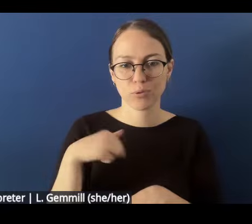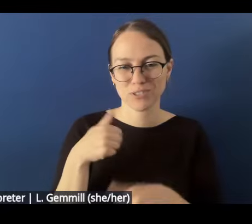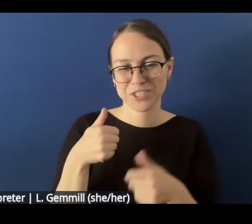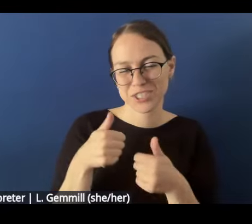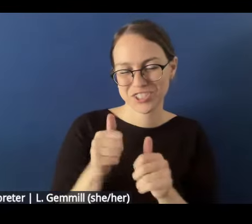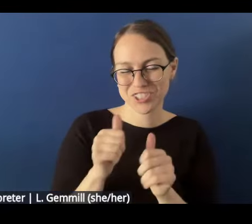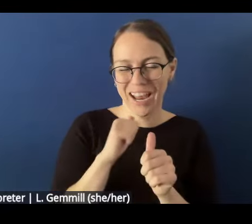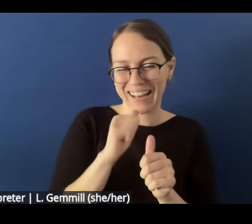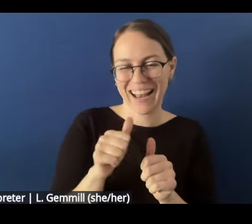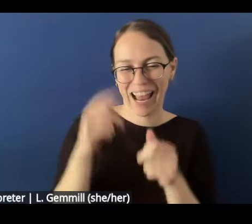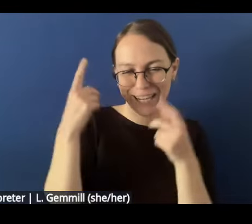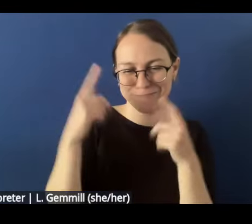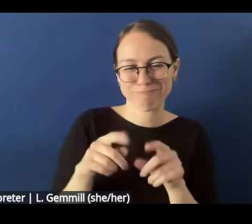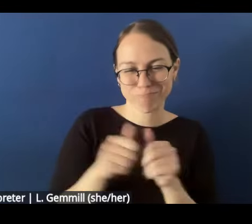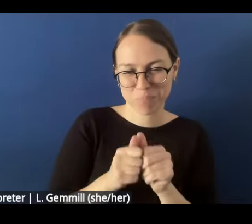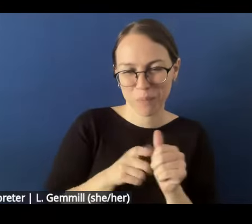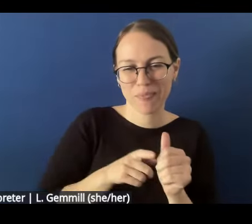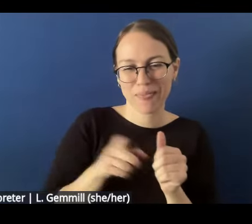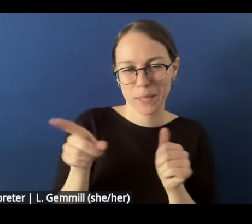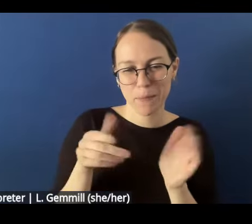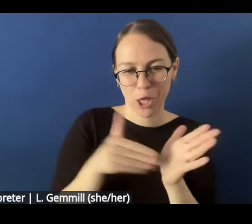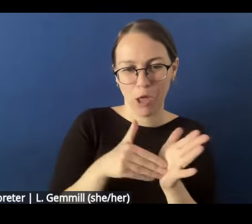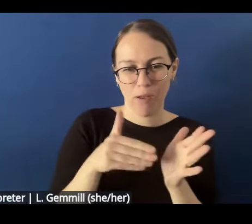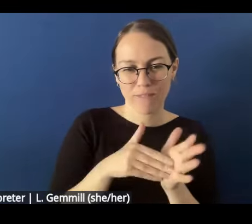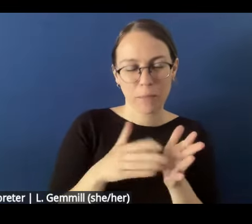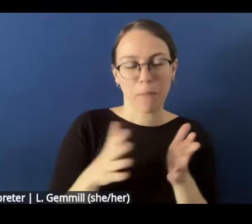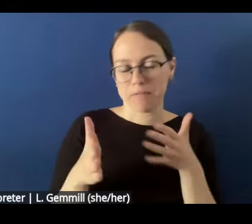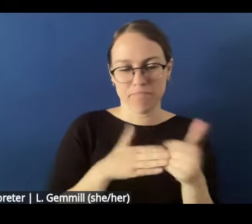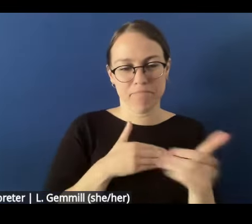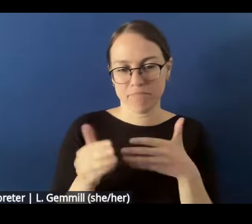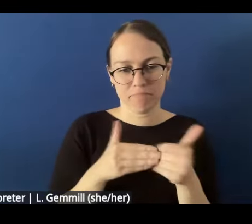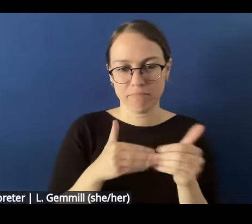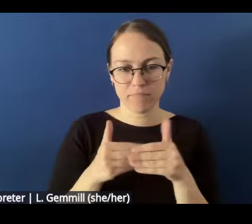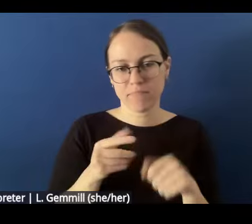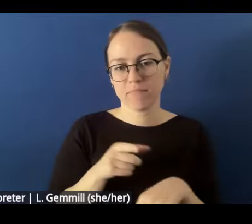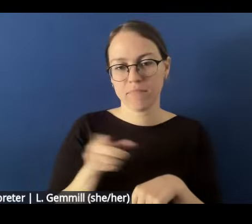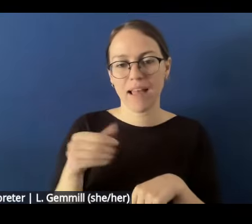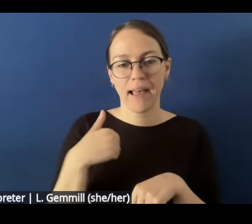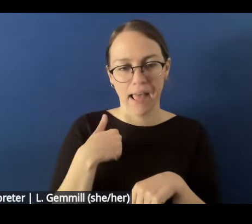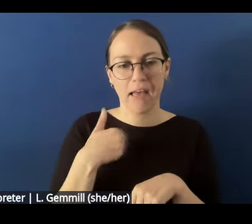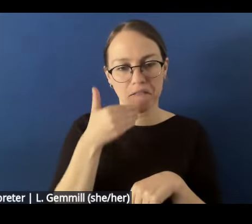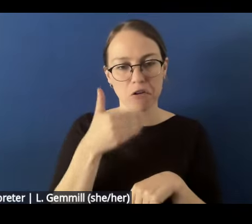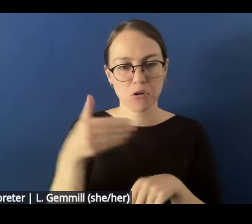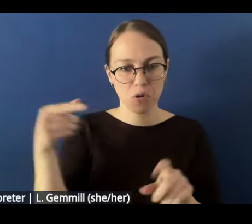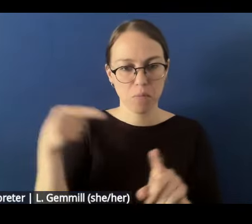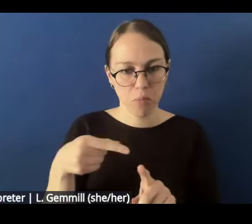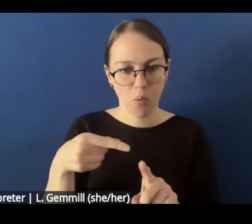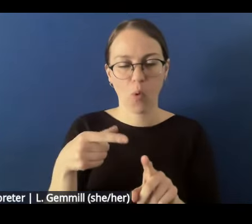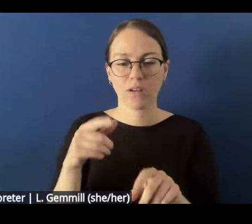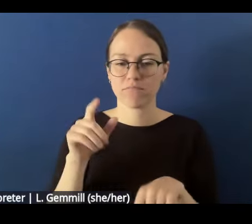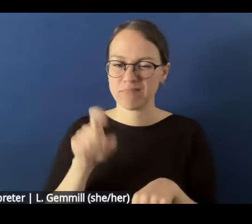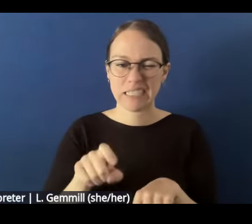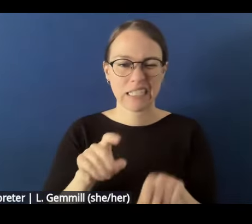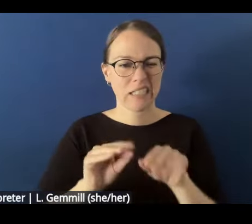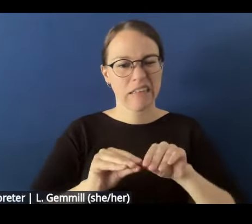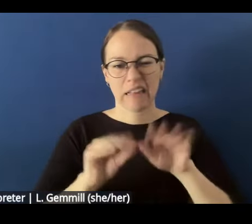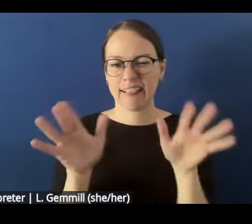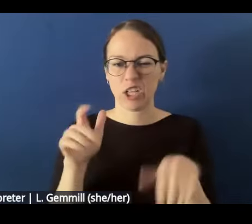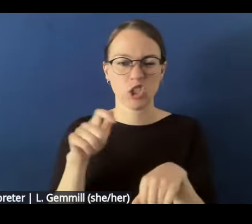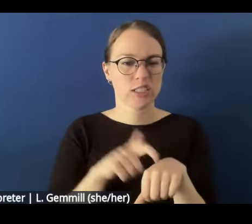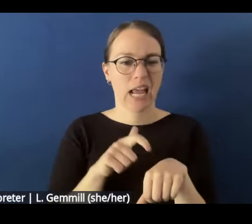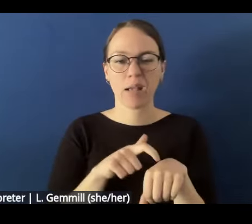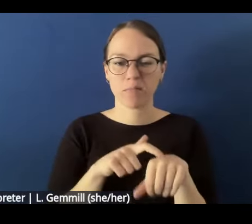he does have a point. I think whether it's the statute, whether it's this policy, there needs to be some clear timing frame here because you could get